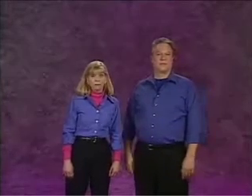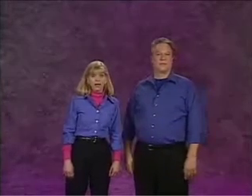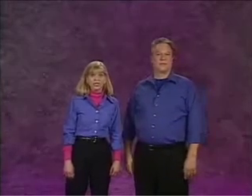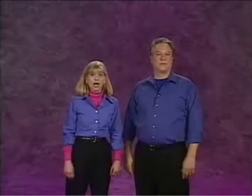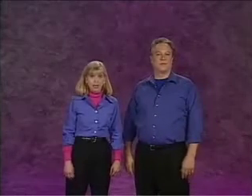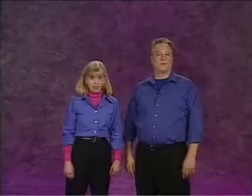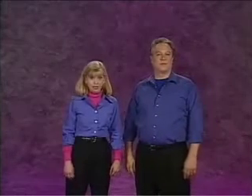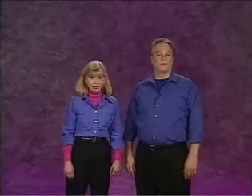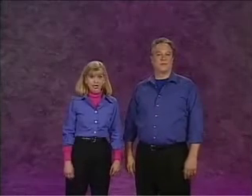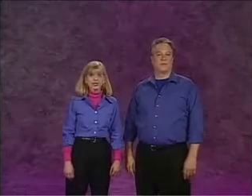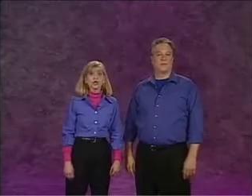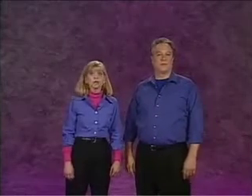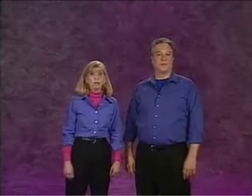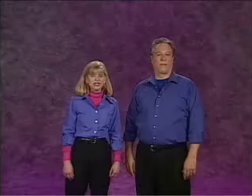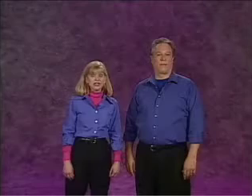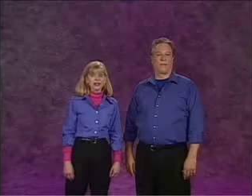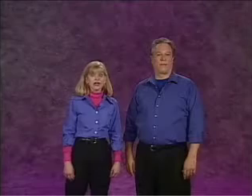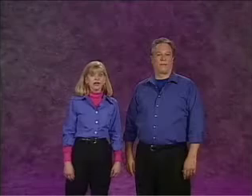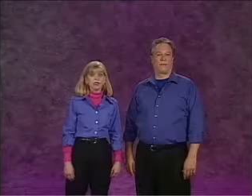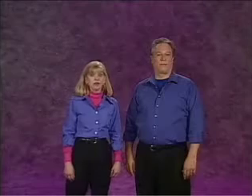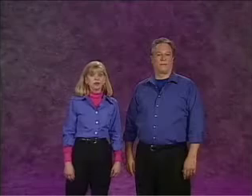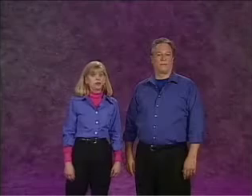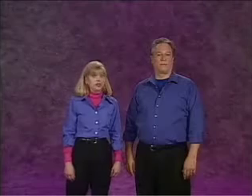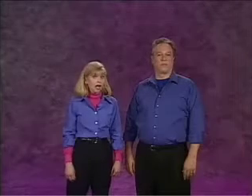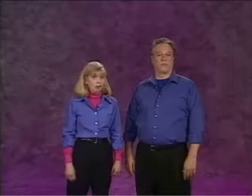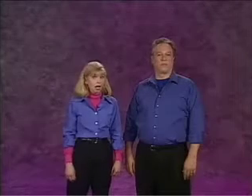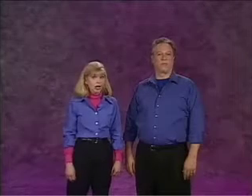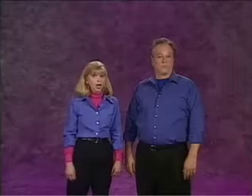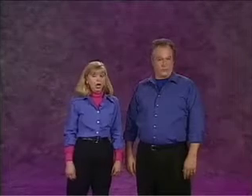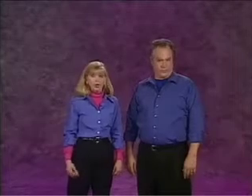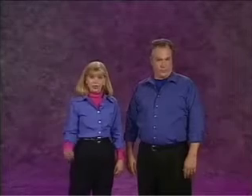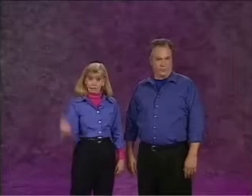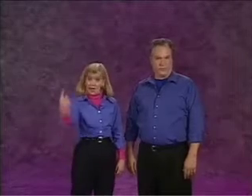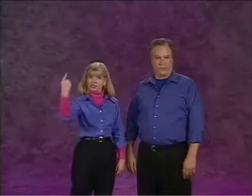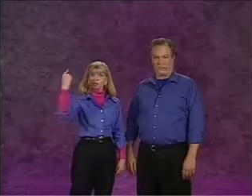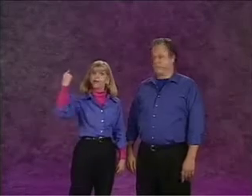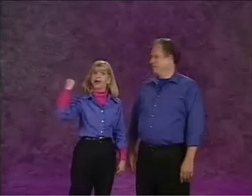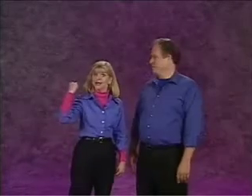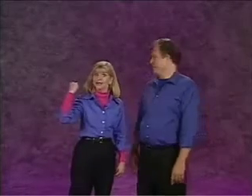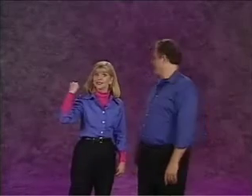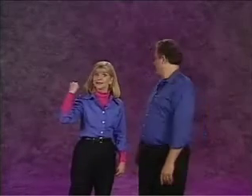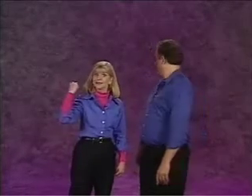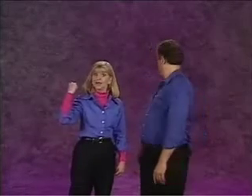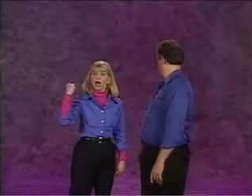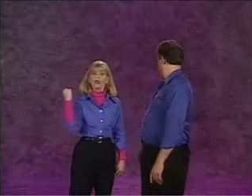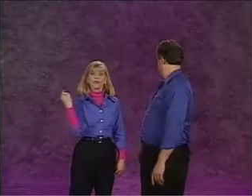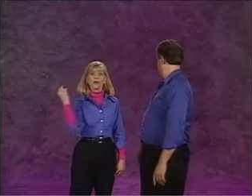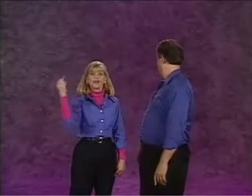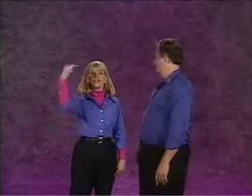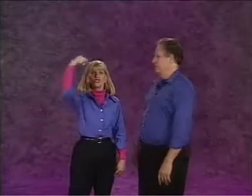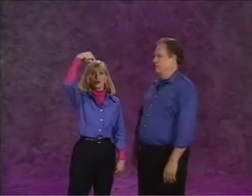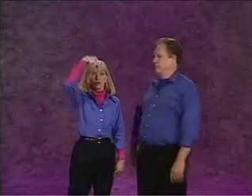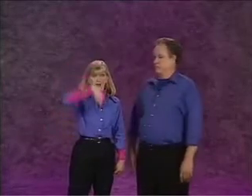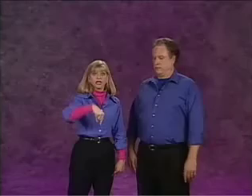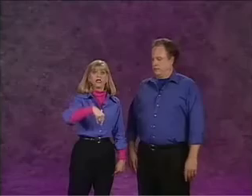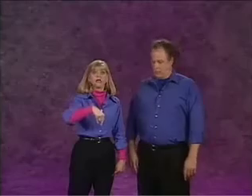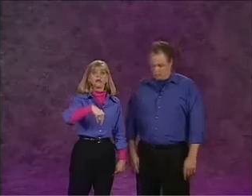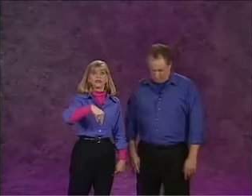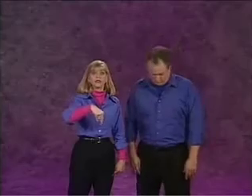many time-related signs are based on the concept of a timeline, with the past behind us, the present directly in front of